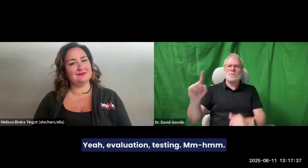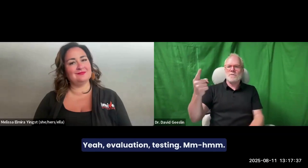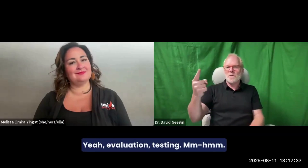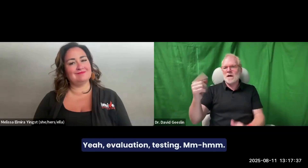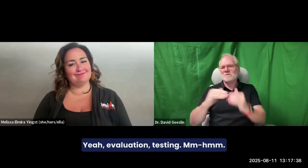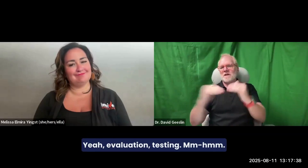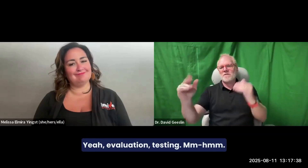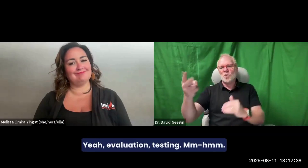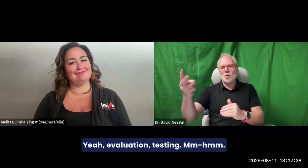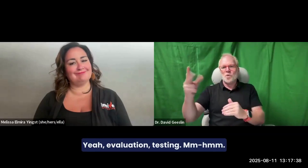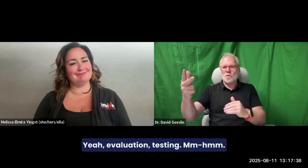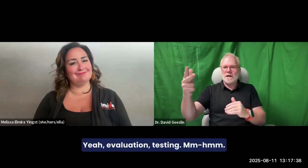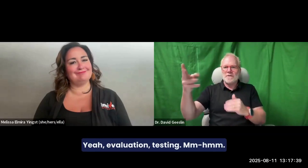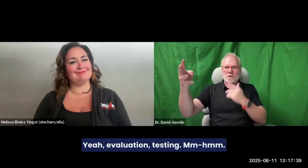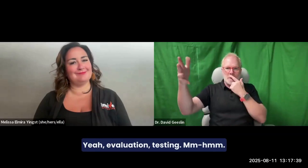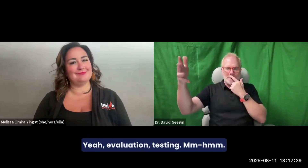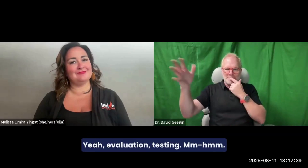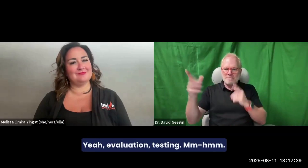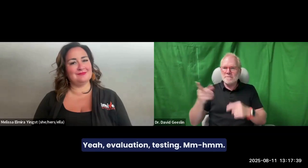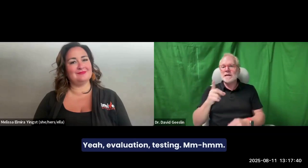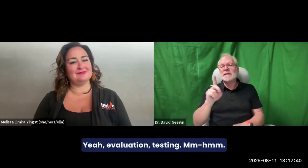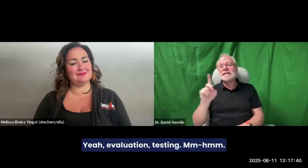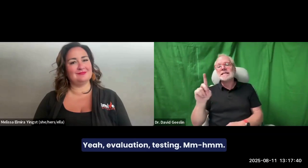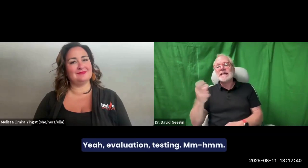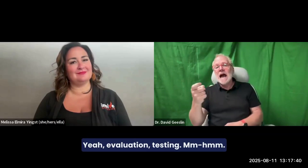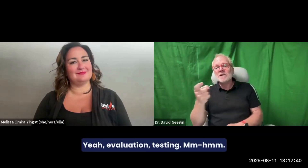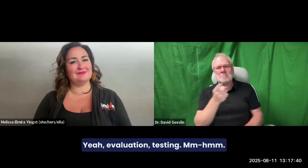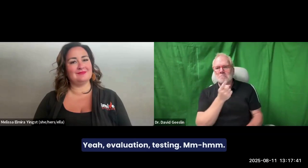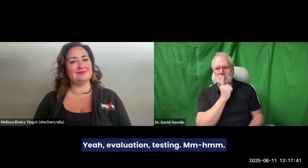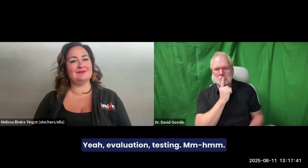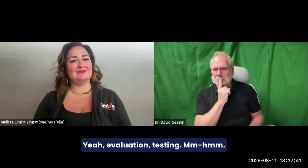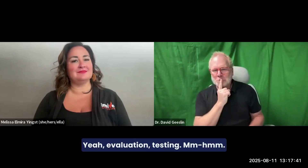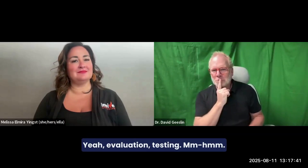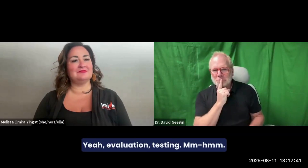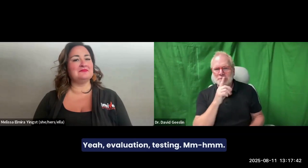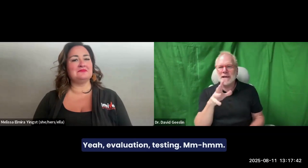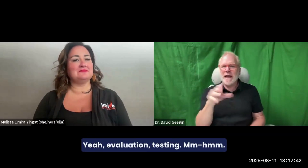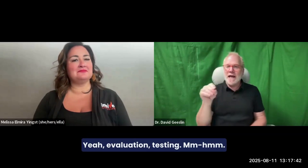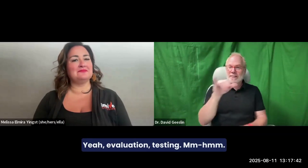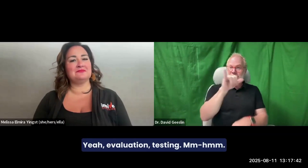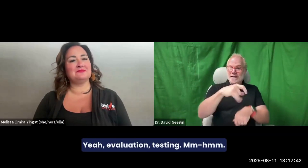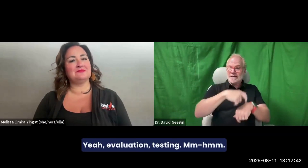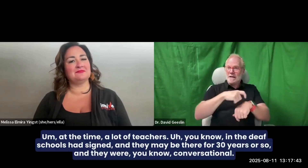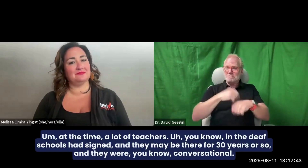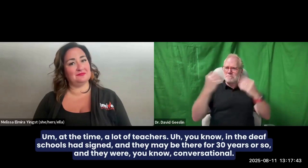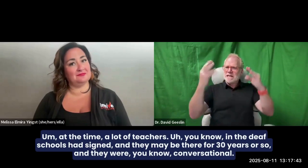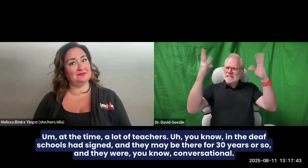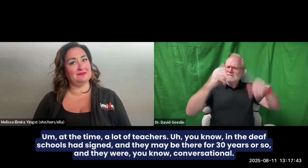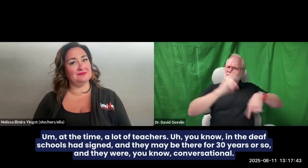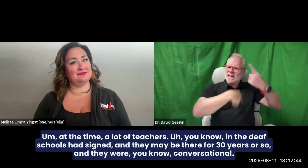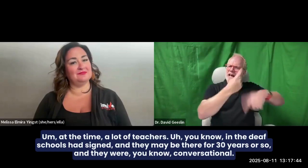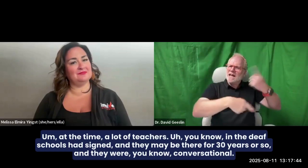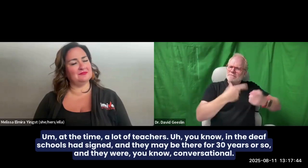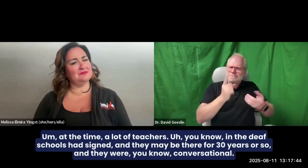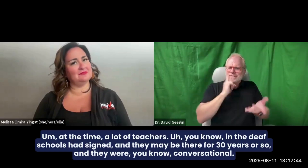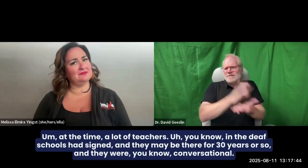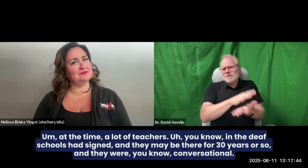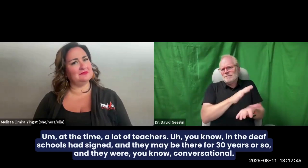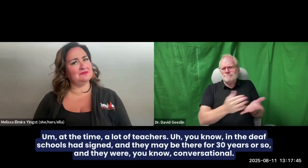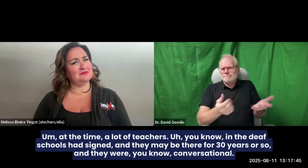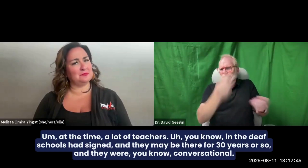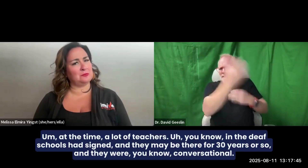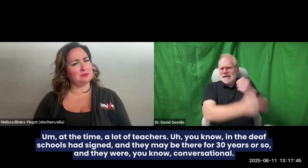evaluation, testing. and so that only gives, levels 1, 2, 3, 4, and 5. At the time, a